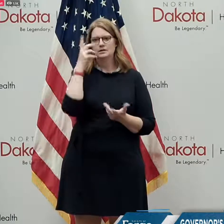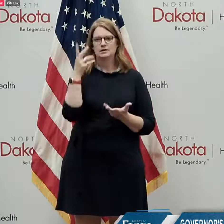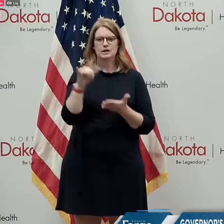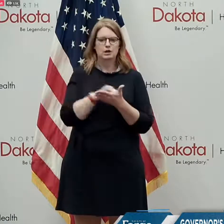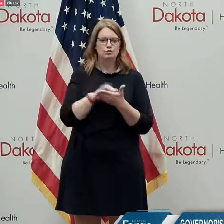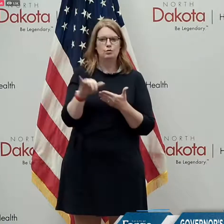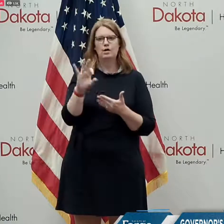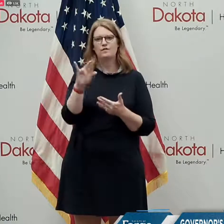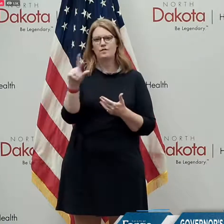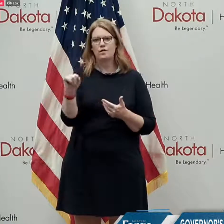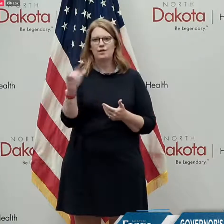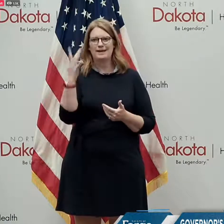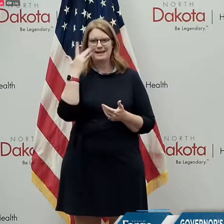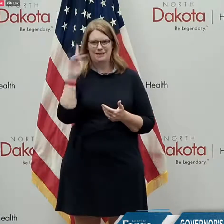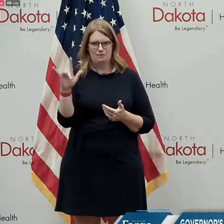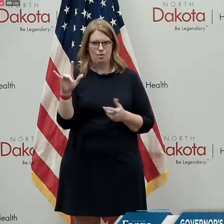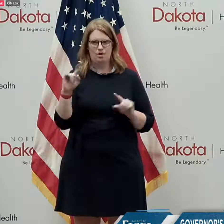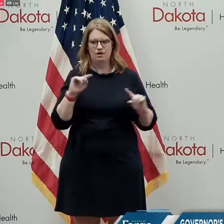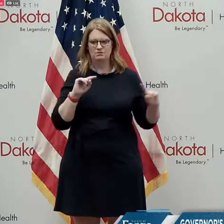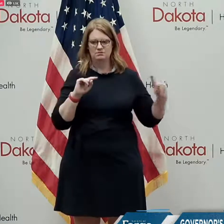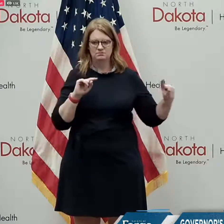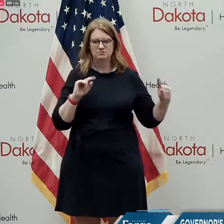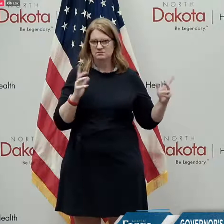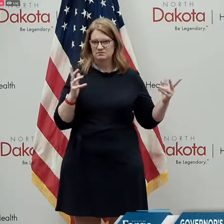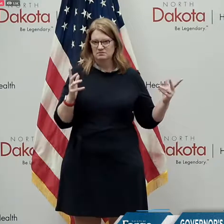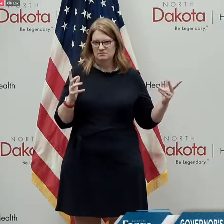Florida, California, and